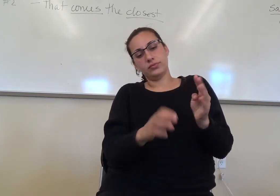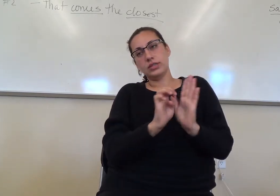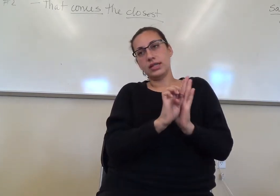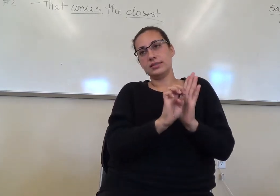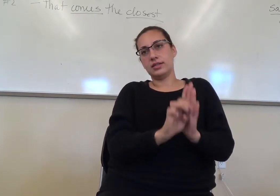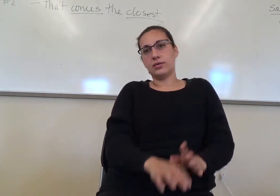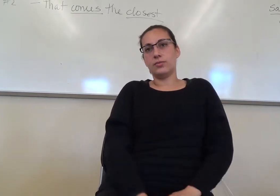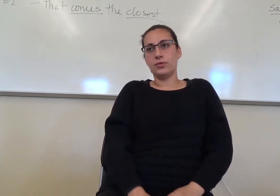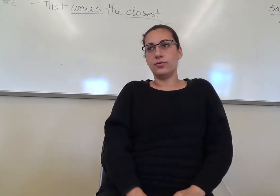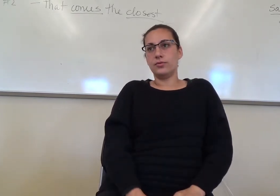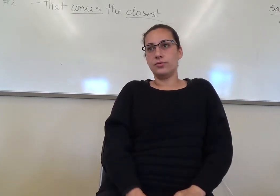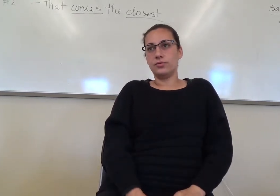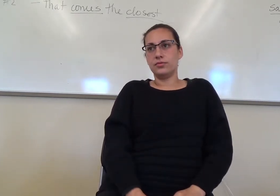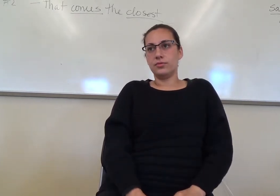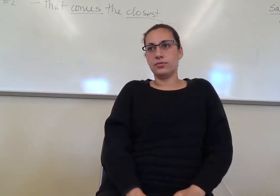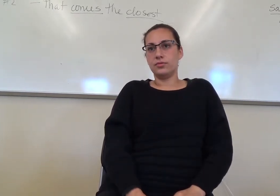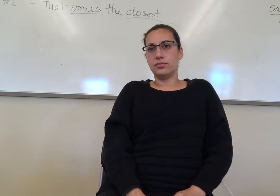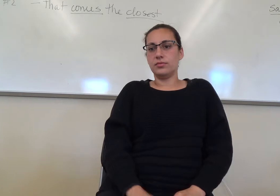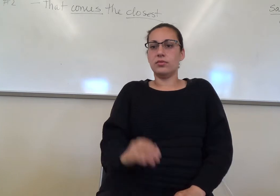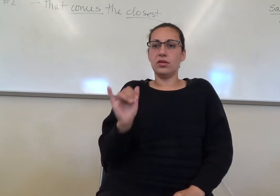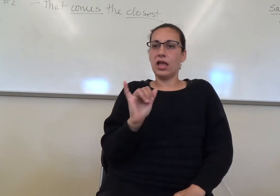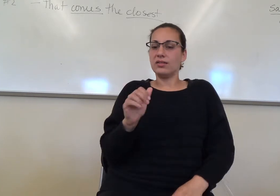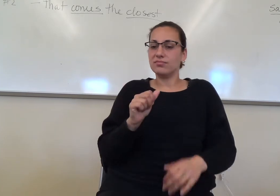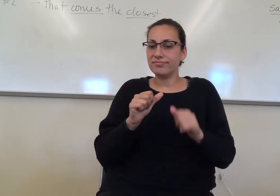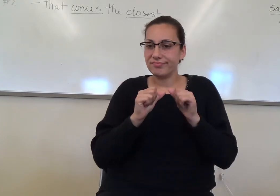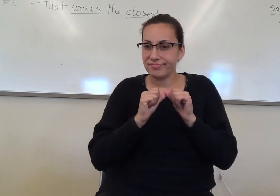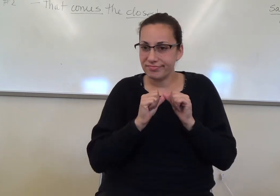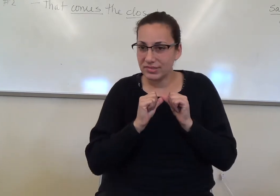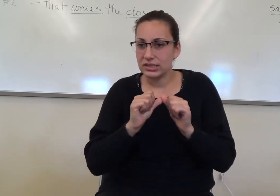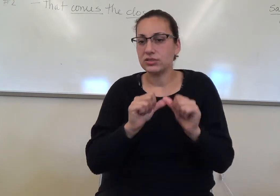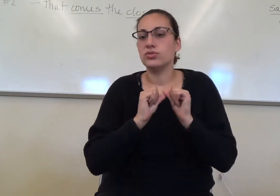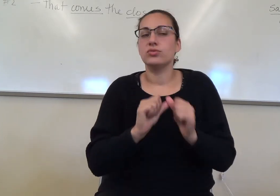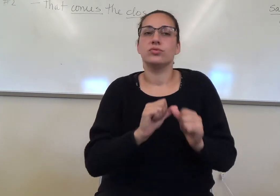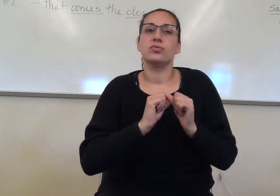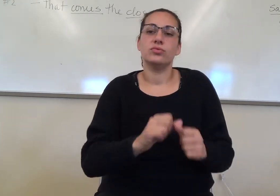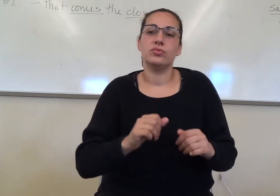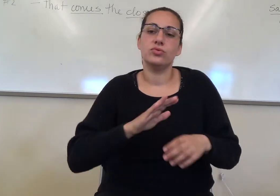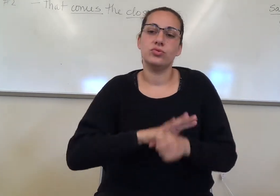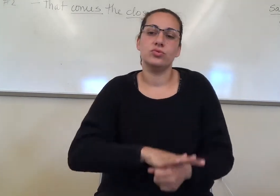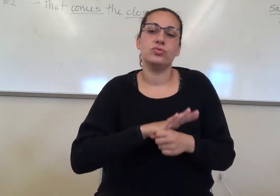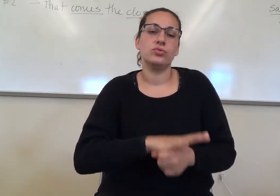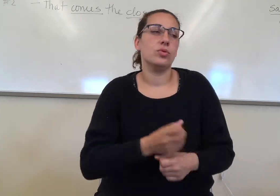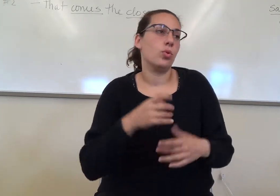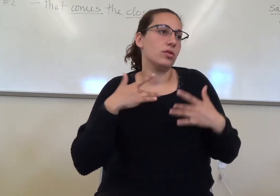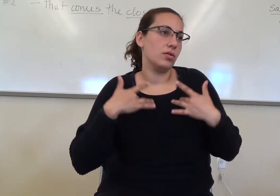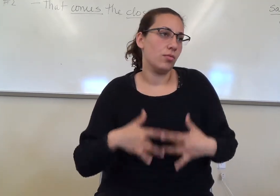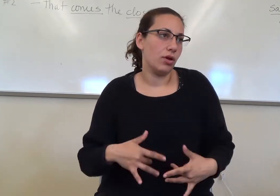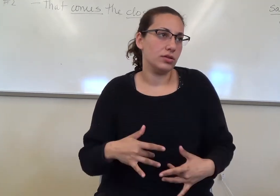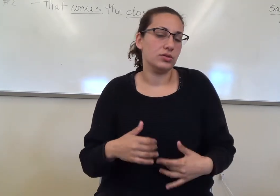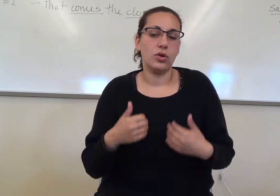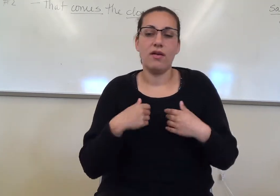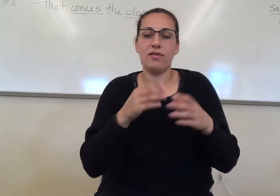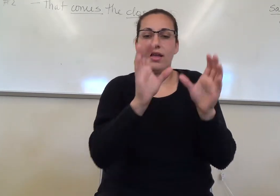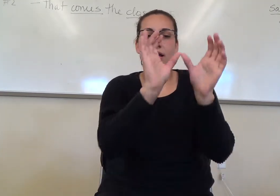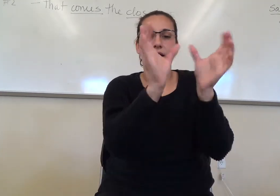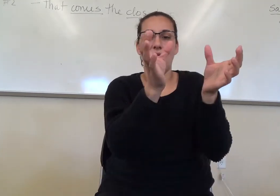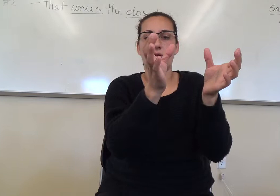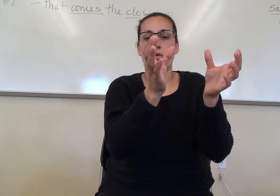Prolonged stress or depression, for example. Then you have the category and the example.